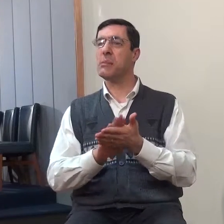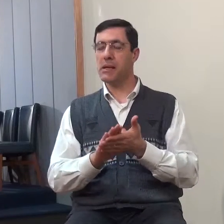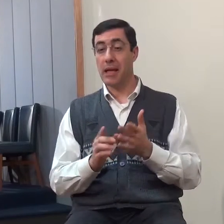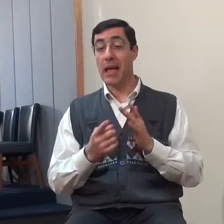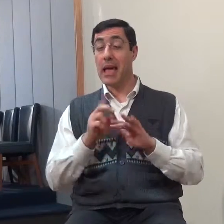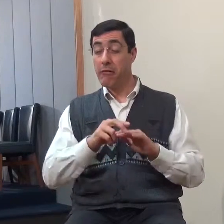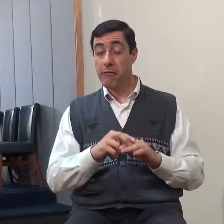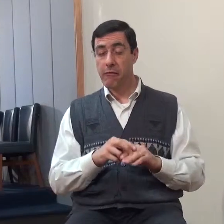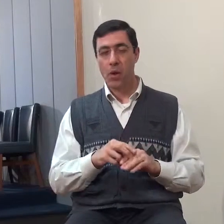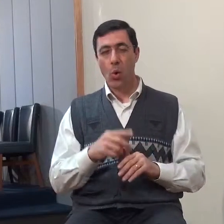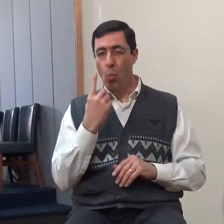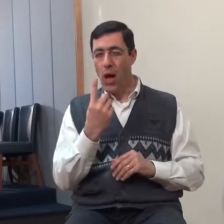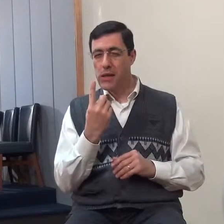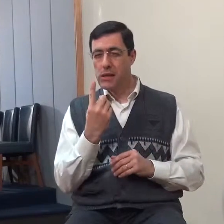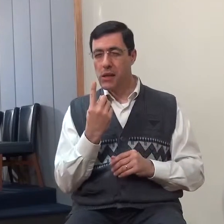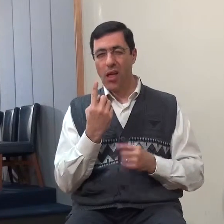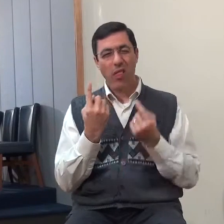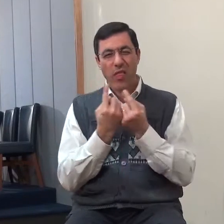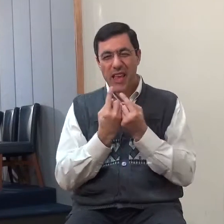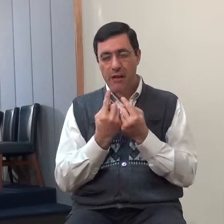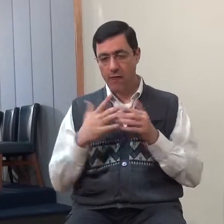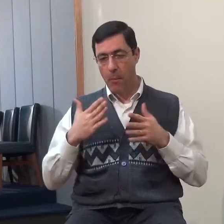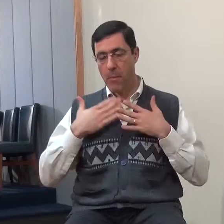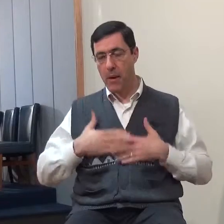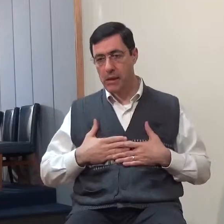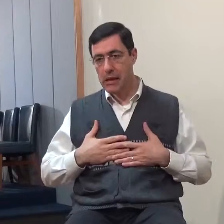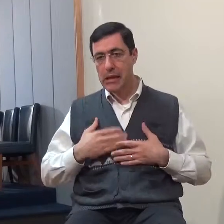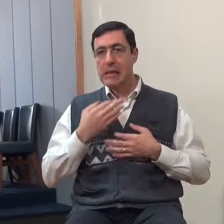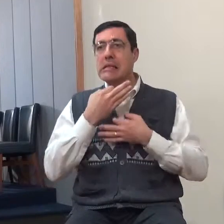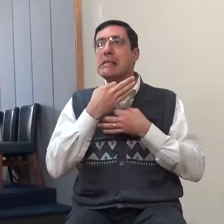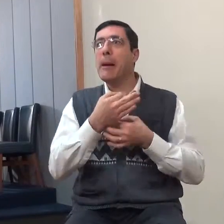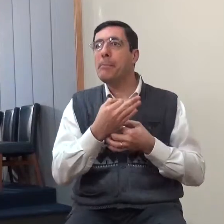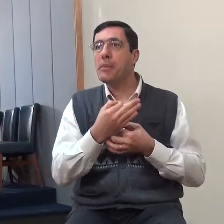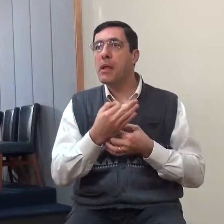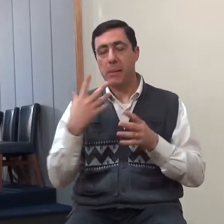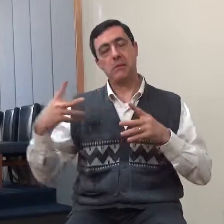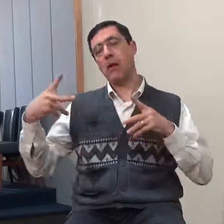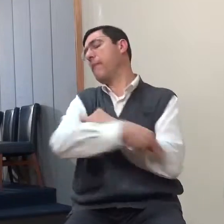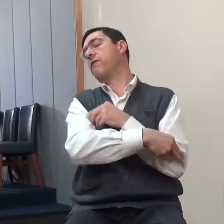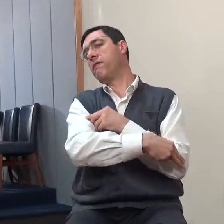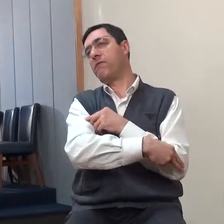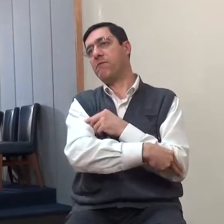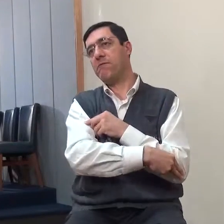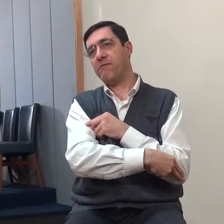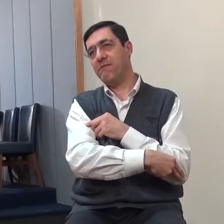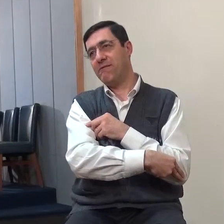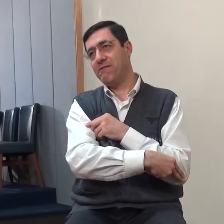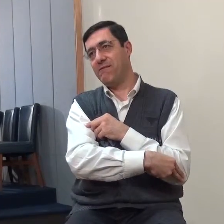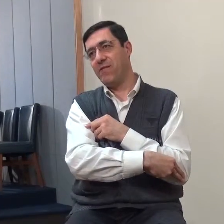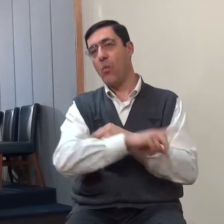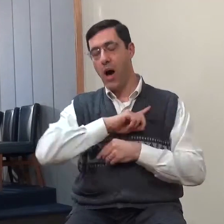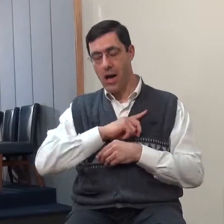under temptation, you had better cut it out. If a person has alcoholic